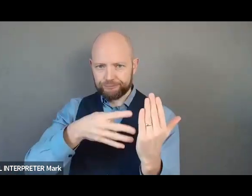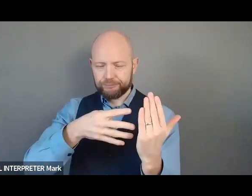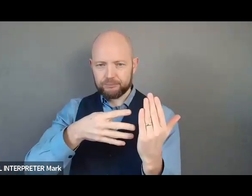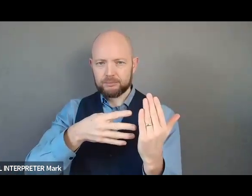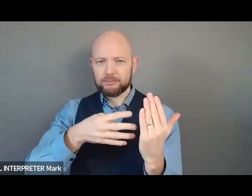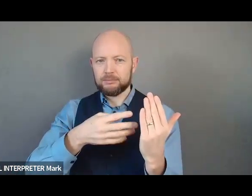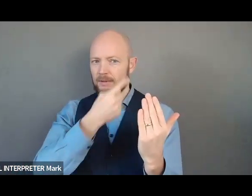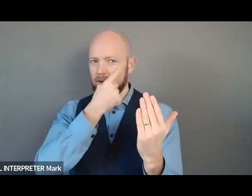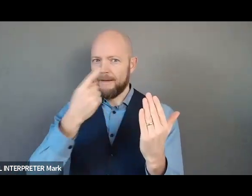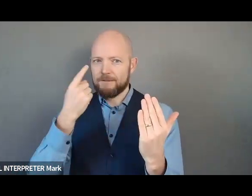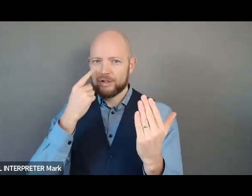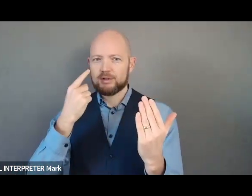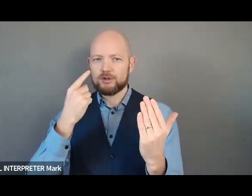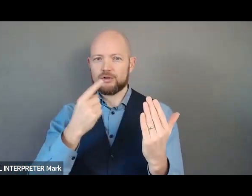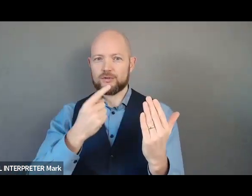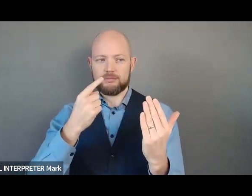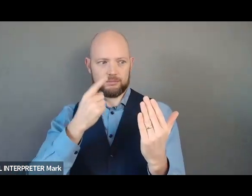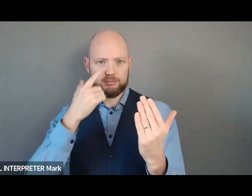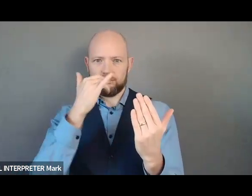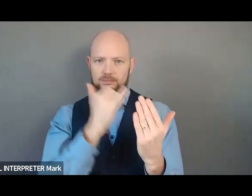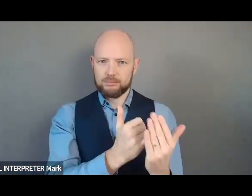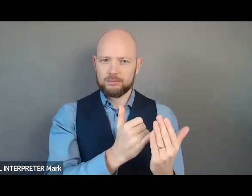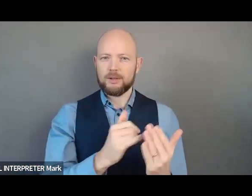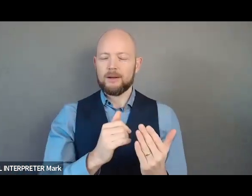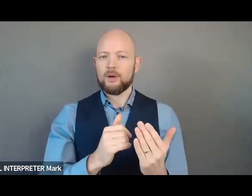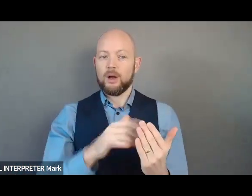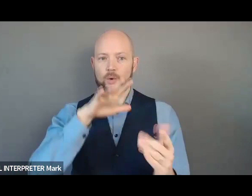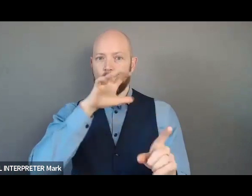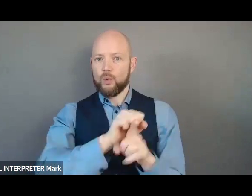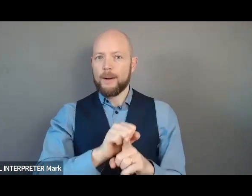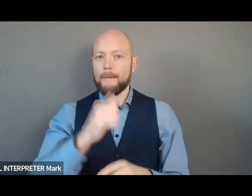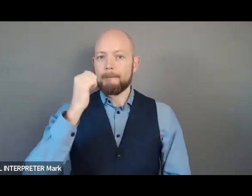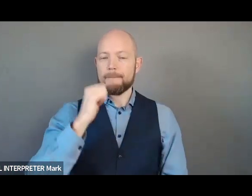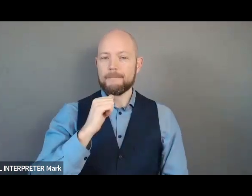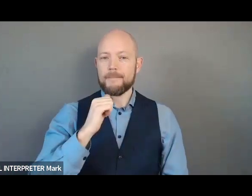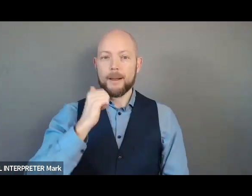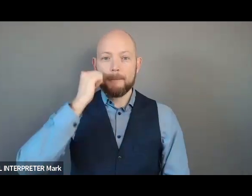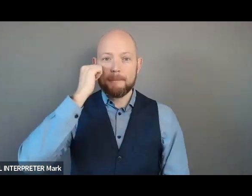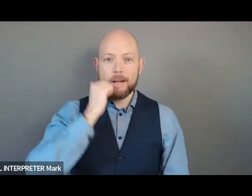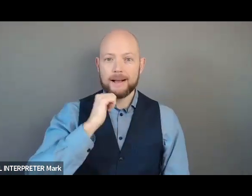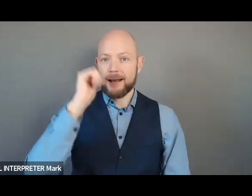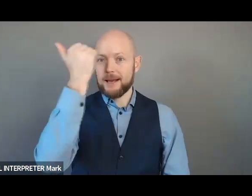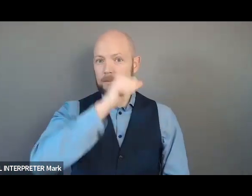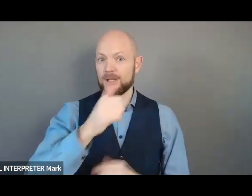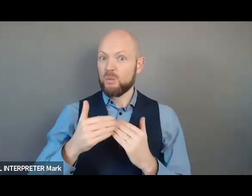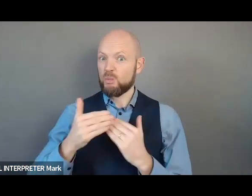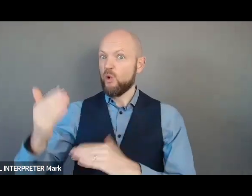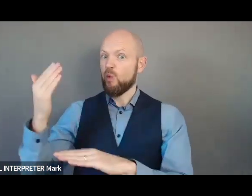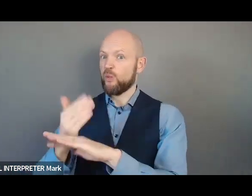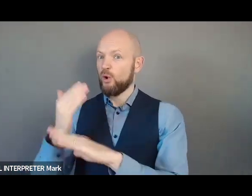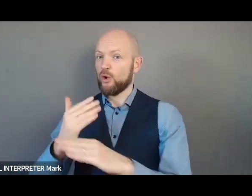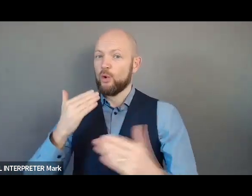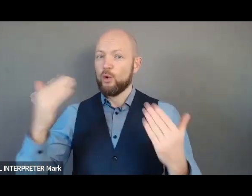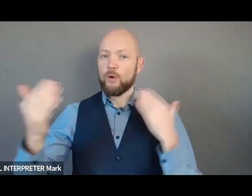to back up that Black academics would usually do more work than their white colleagues. So there is